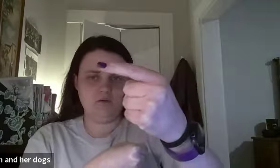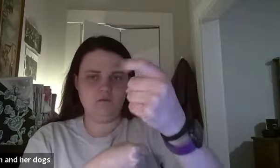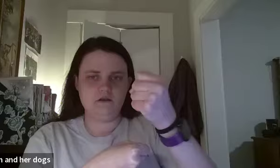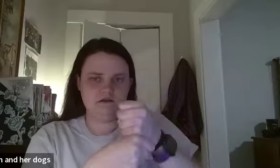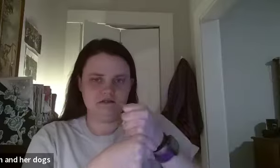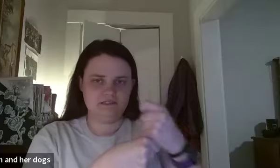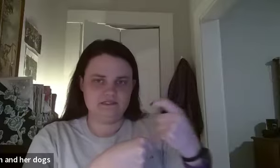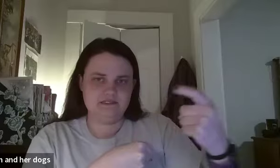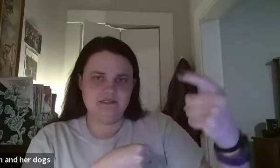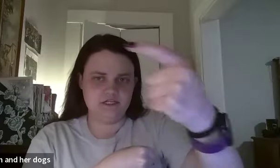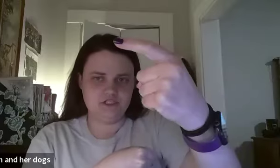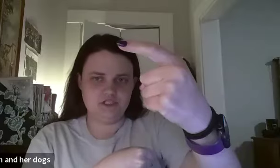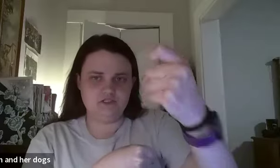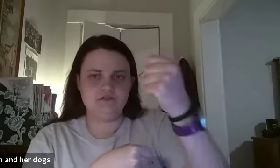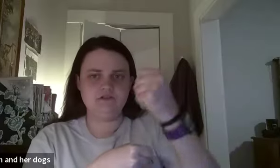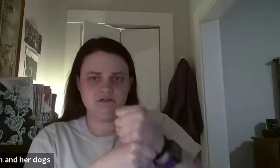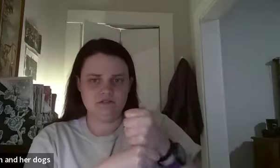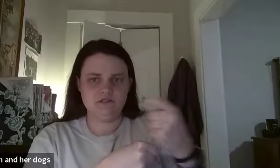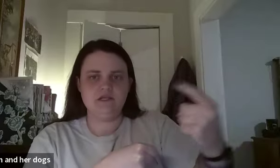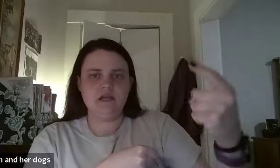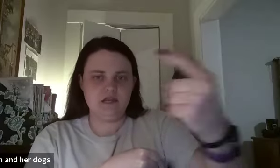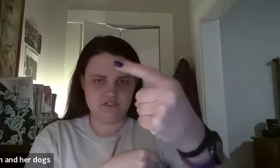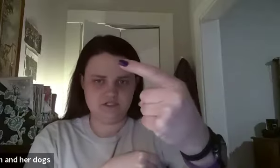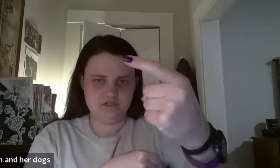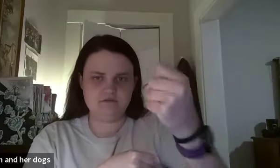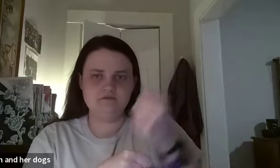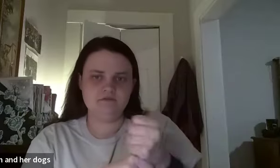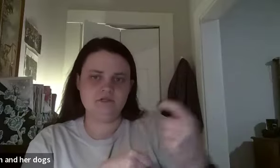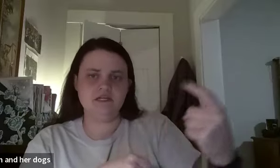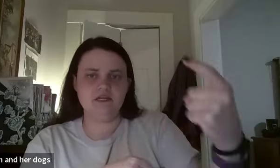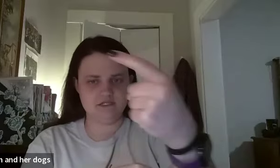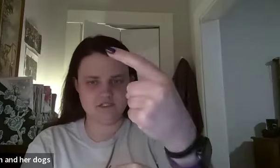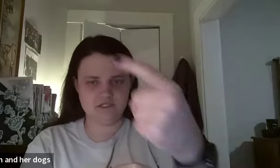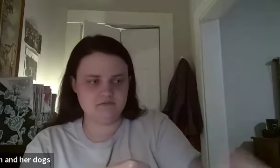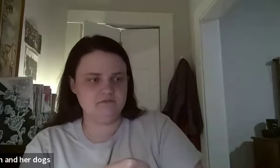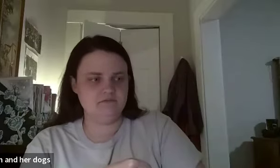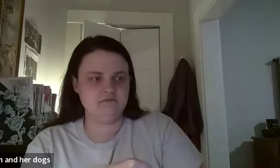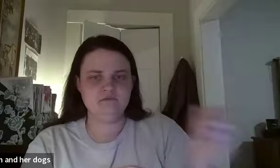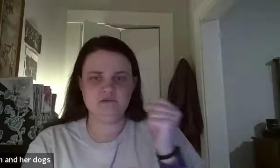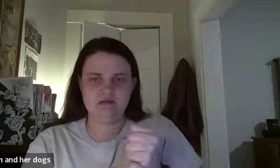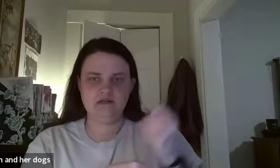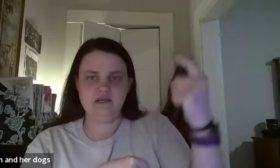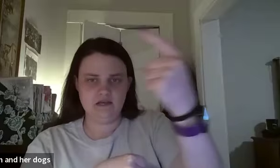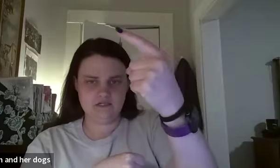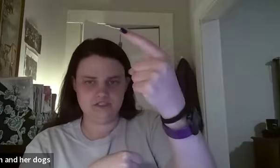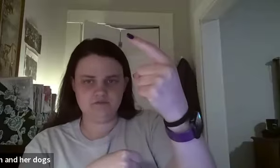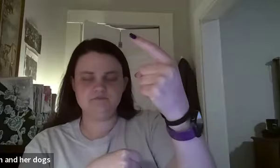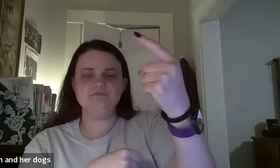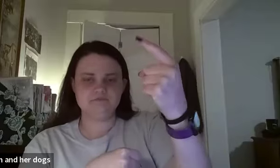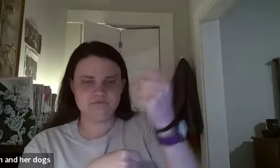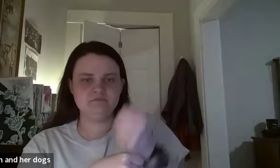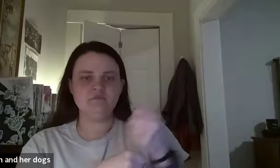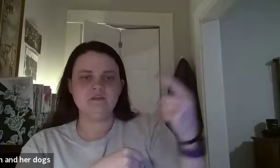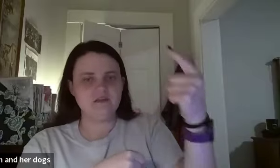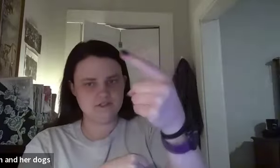a one. Next year, next year, next year, next year, next